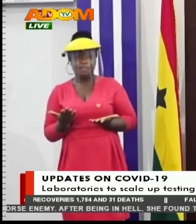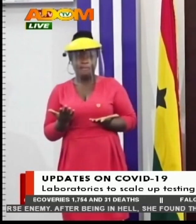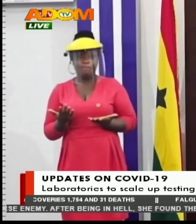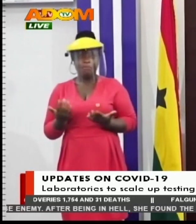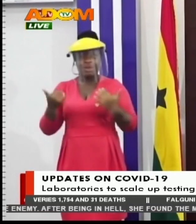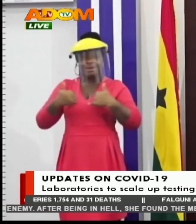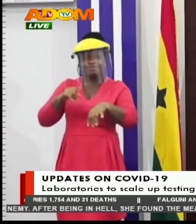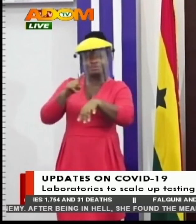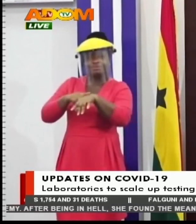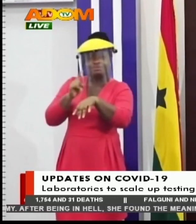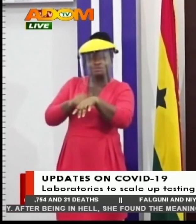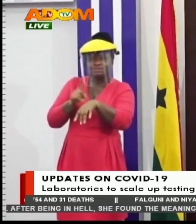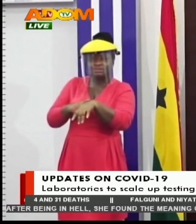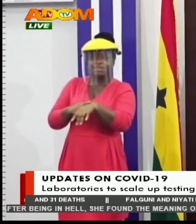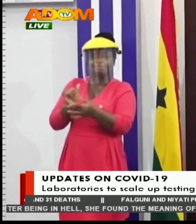is known.